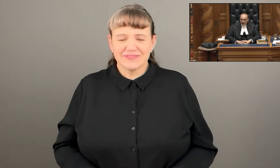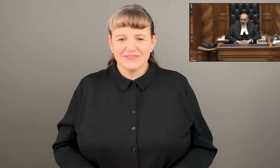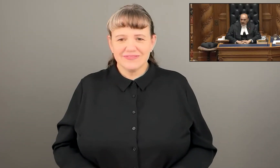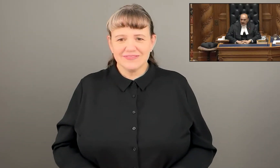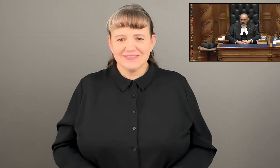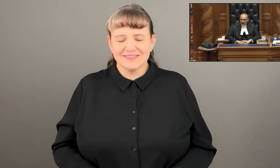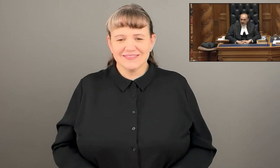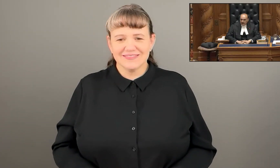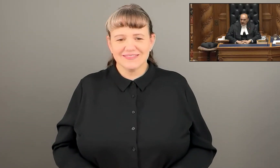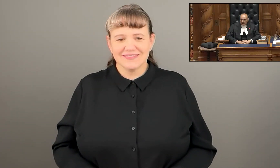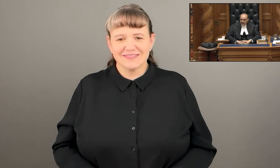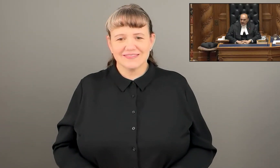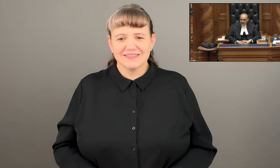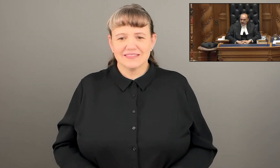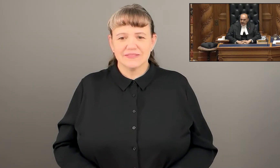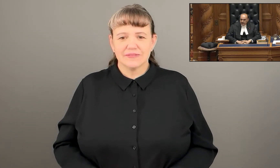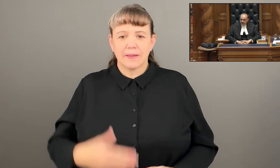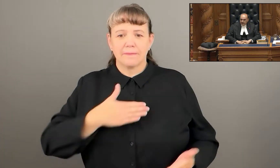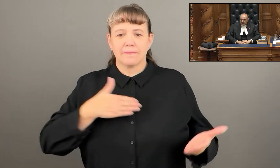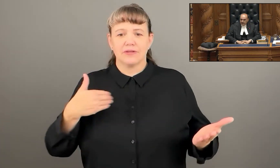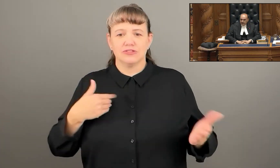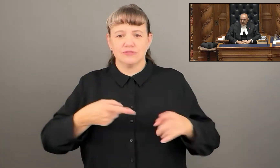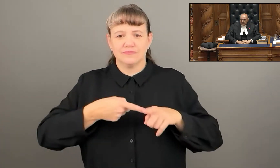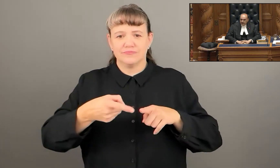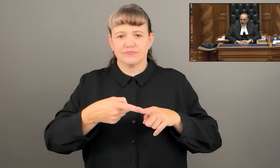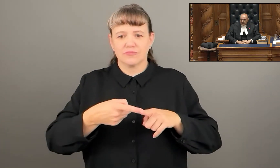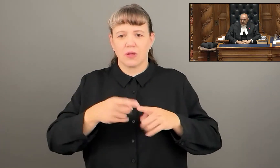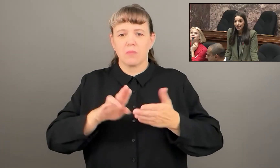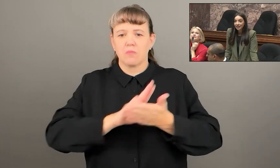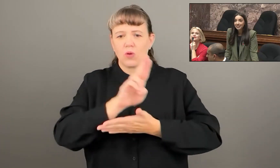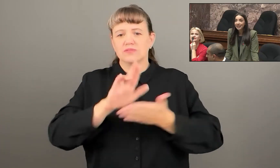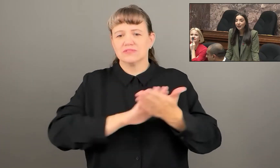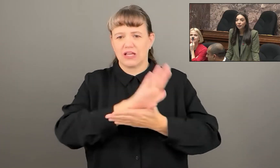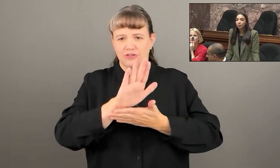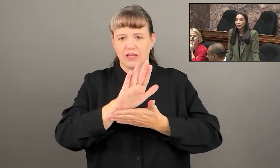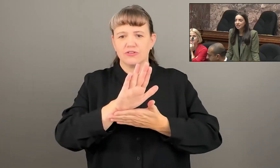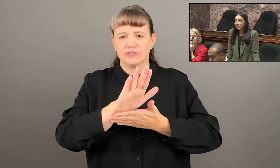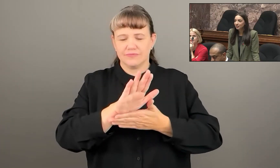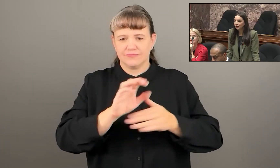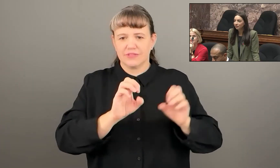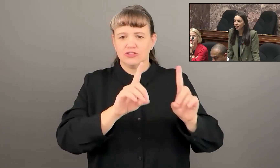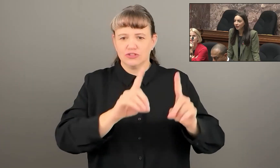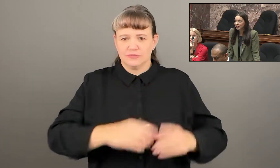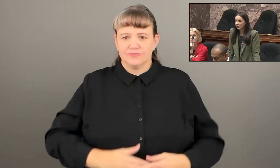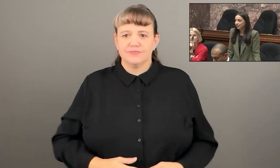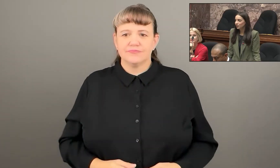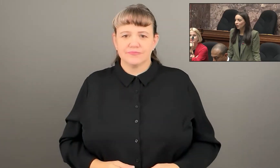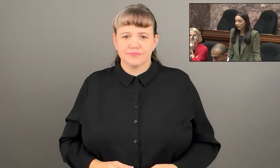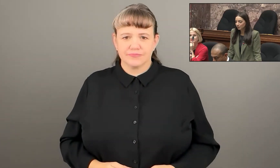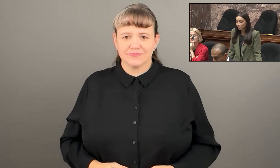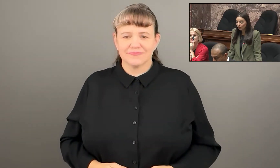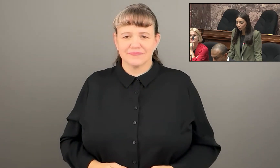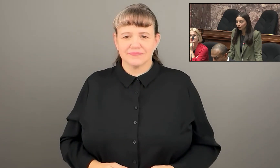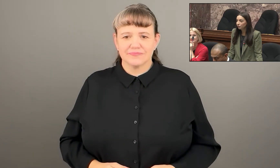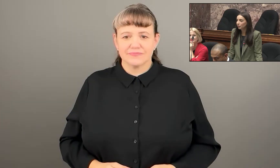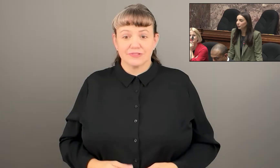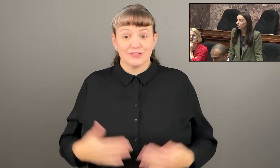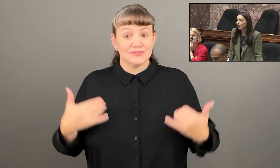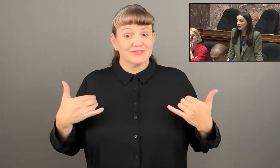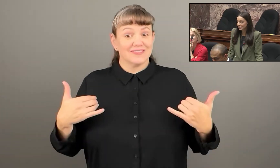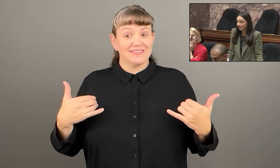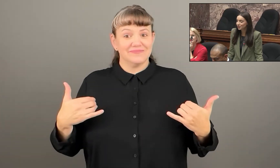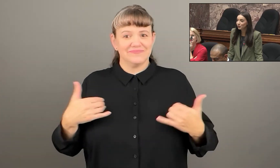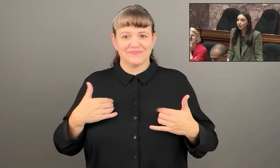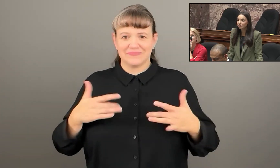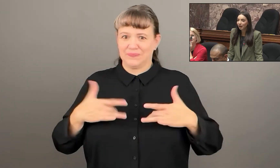Minister of Post-Secondary Education. Thank you, Mr. Speaker. Today on the precinct, I'm very excited to welcome School Group from Guru